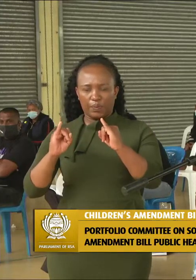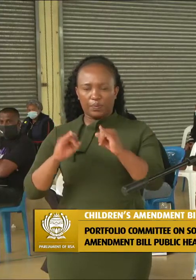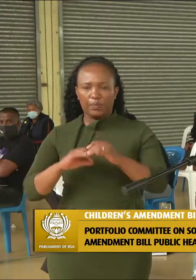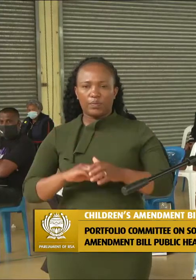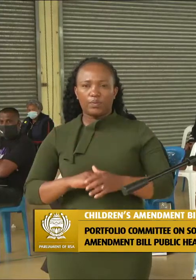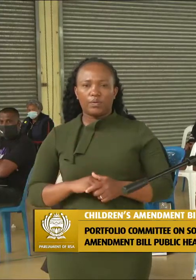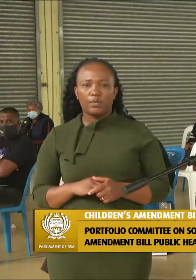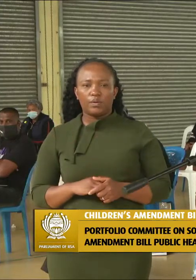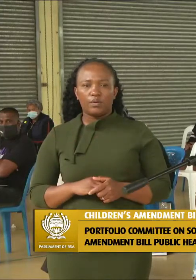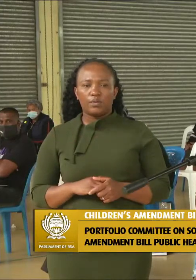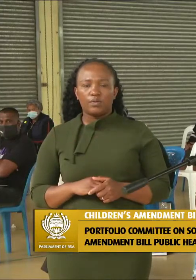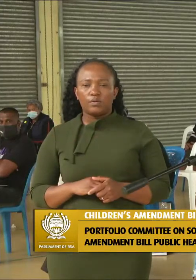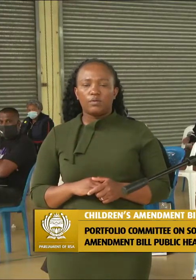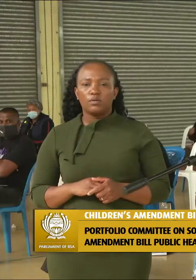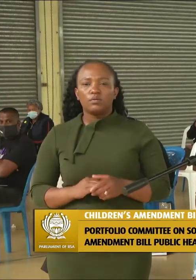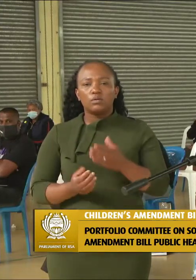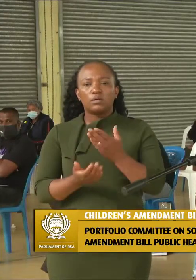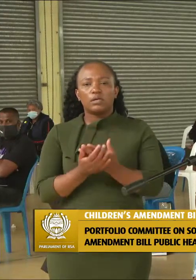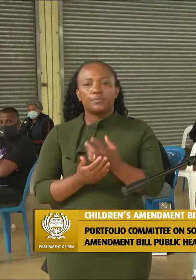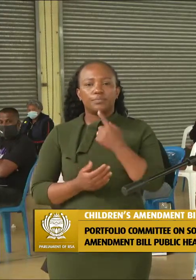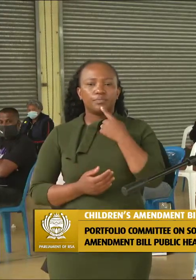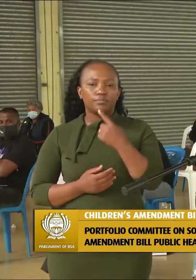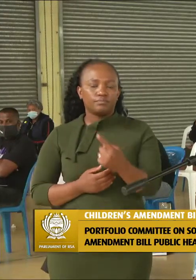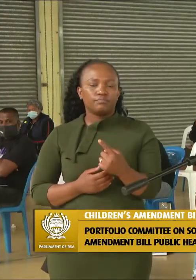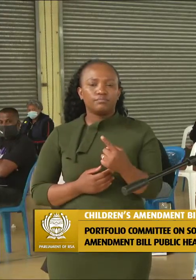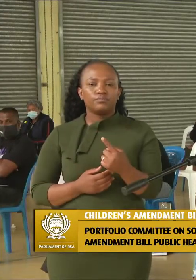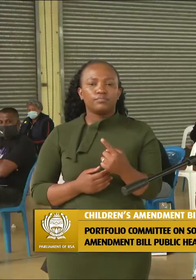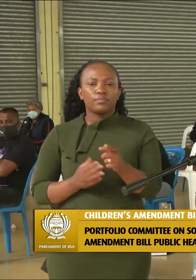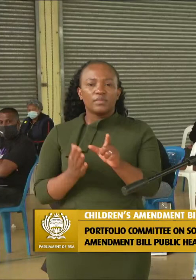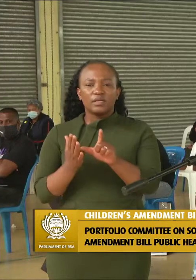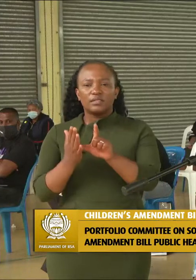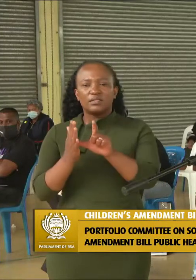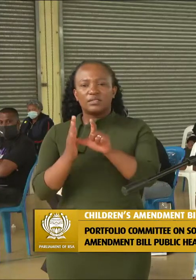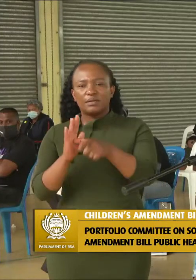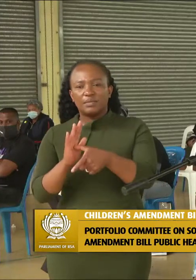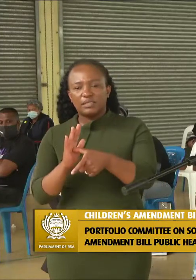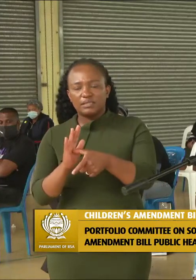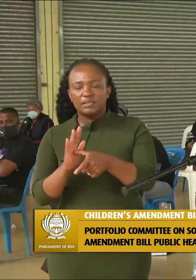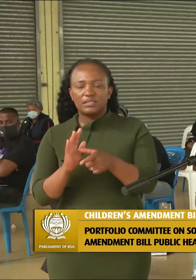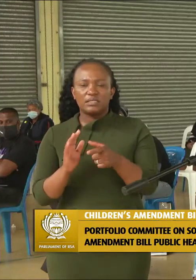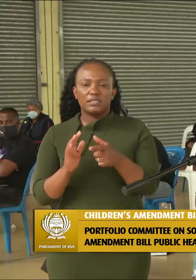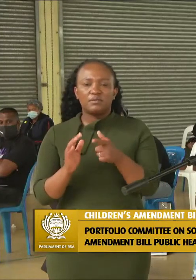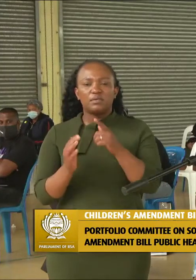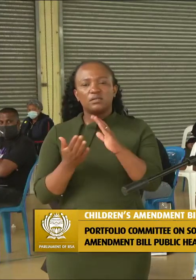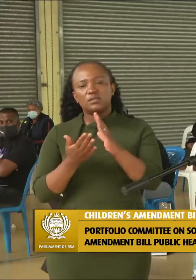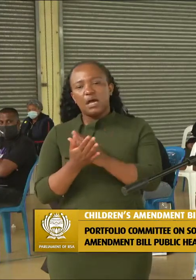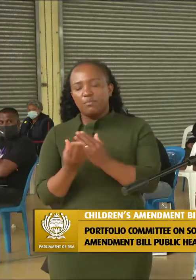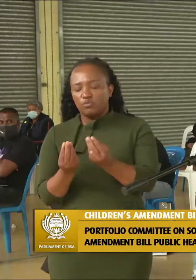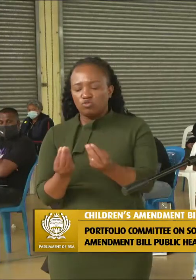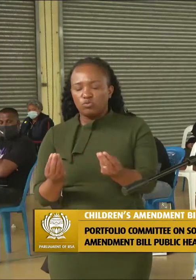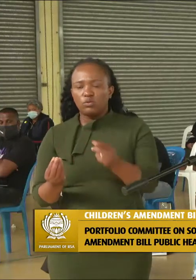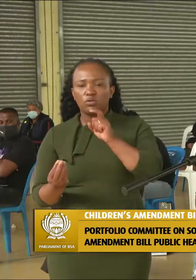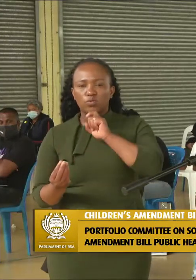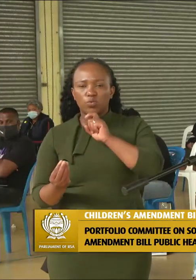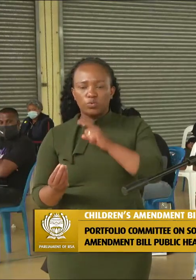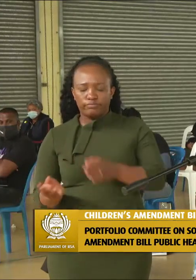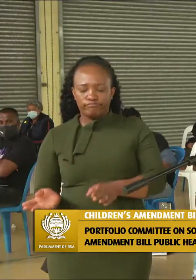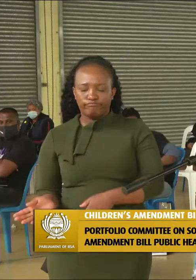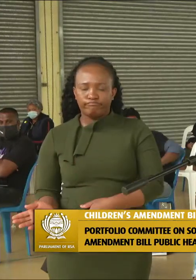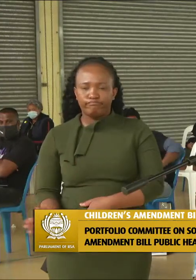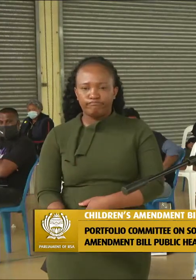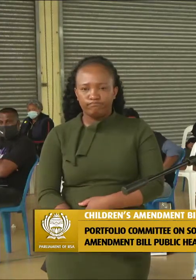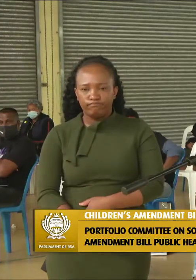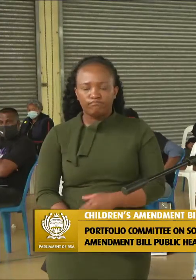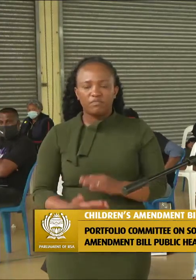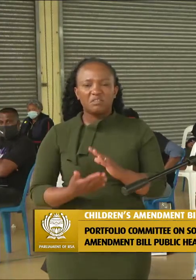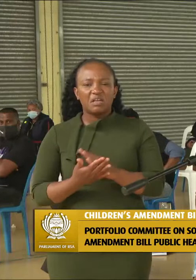esingathi ukukhubazeka kwabo usuke most yabo besebenzisa amanapukeni abanye bengakwazi nokuthi bakhulume noma